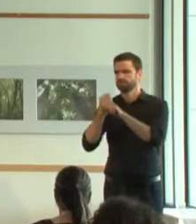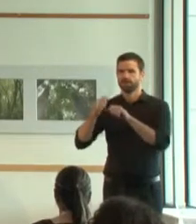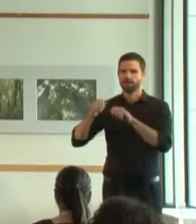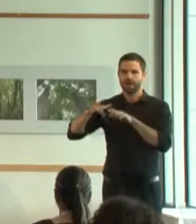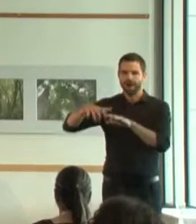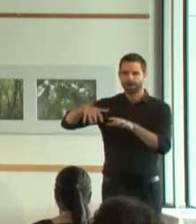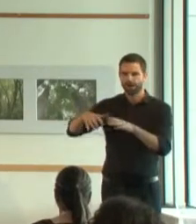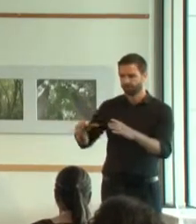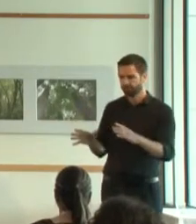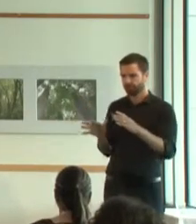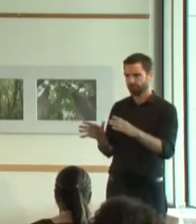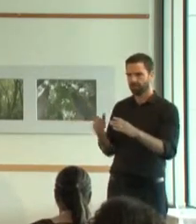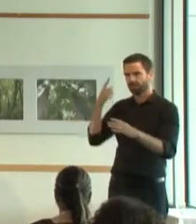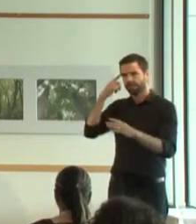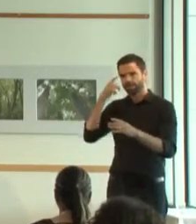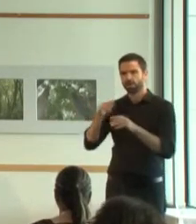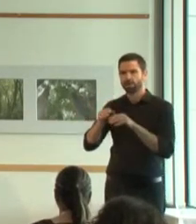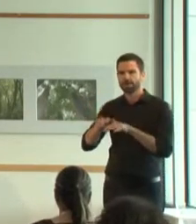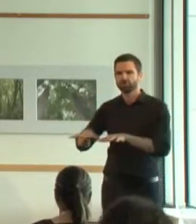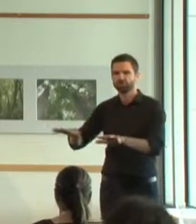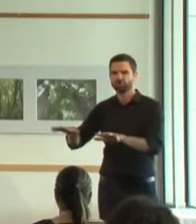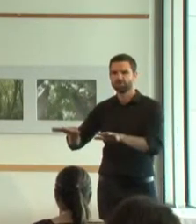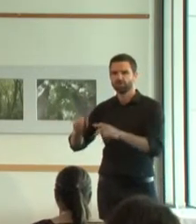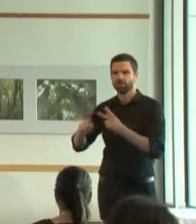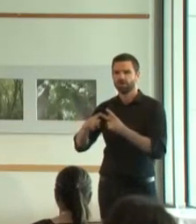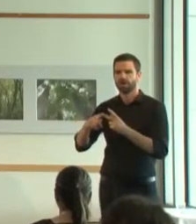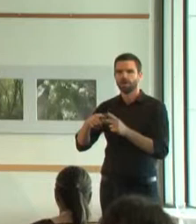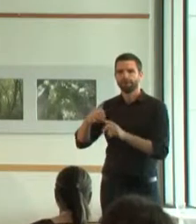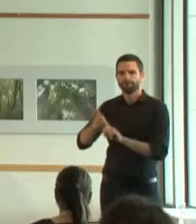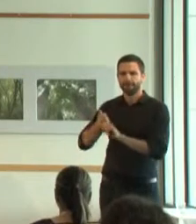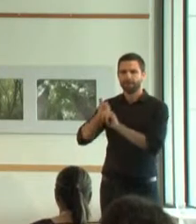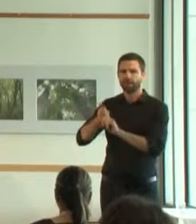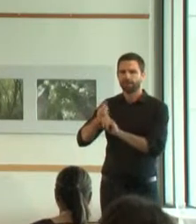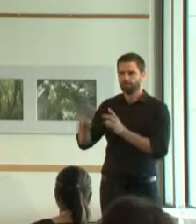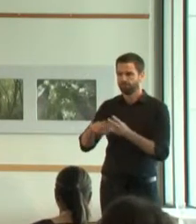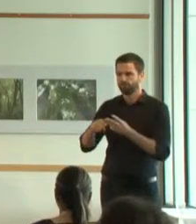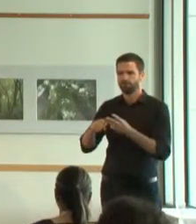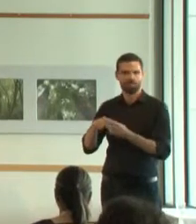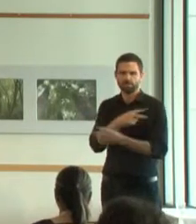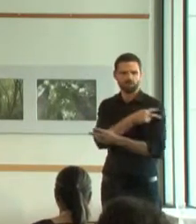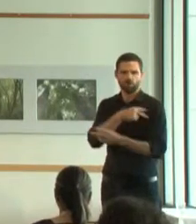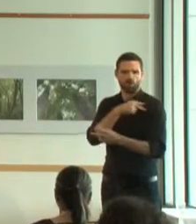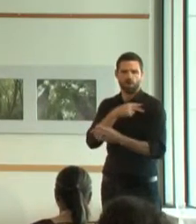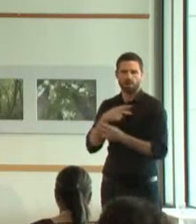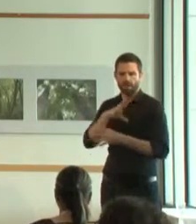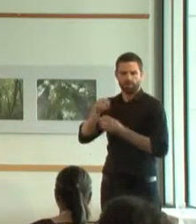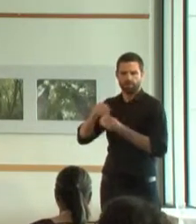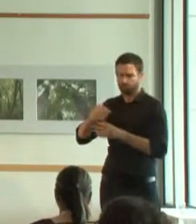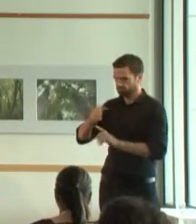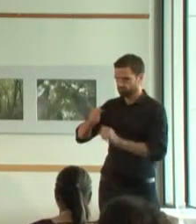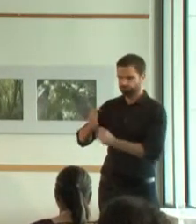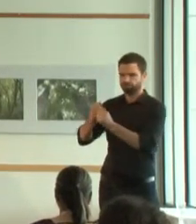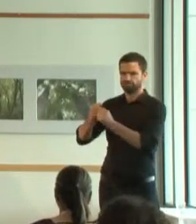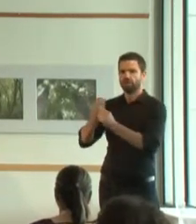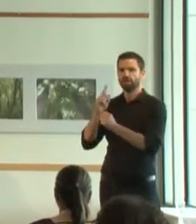like migration and backups and redundancy and all that kind of stuff. Really, really awesome, secure systems that we build. So it's pretty